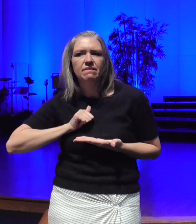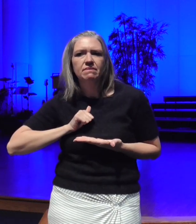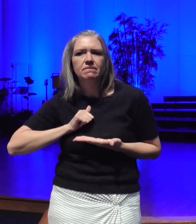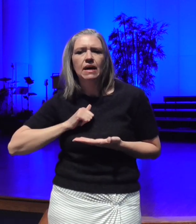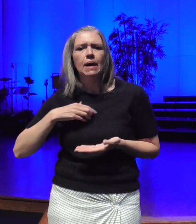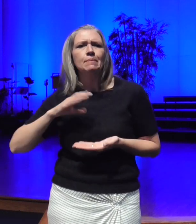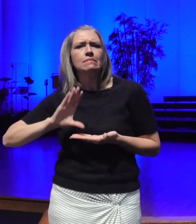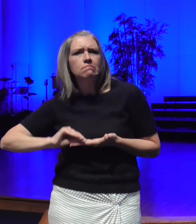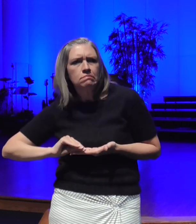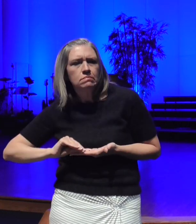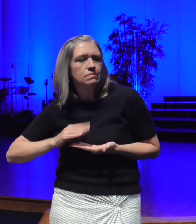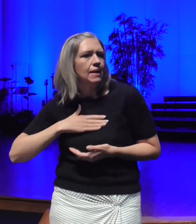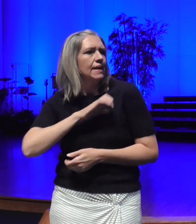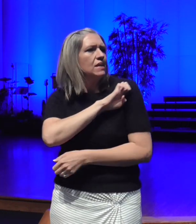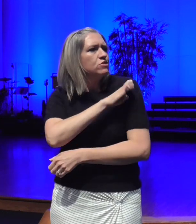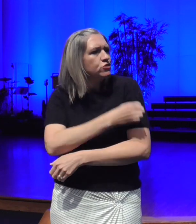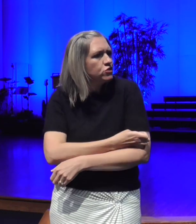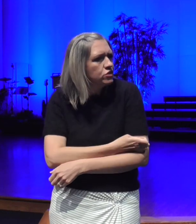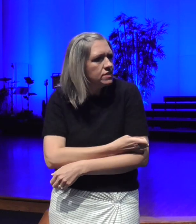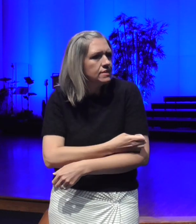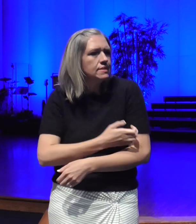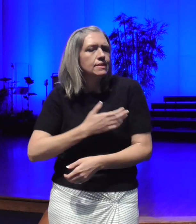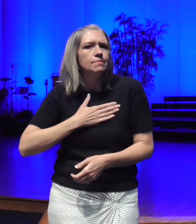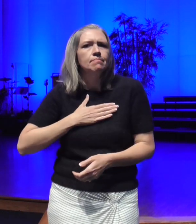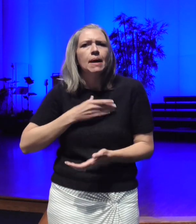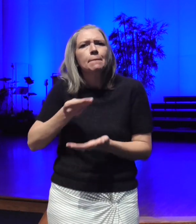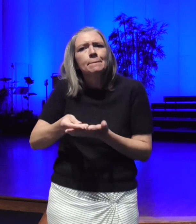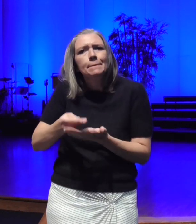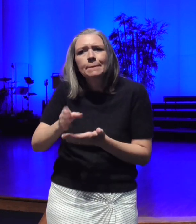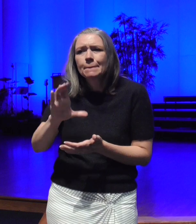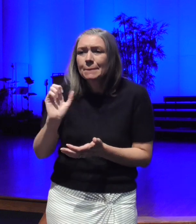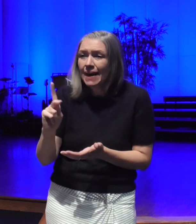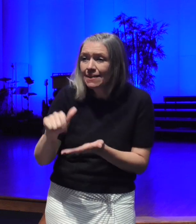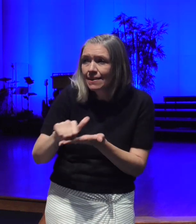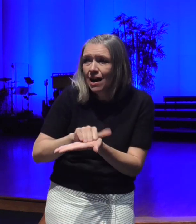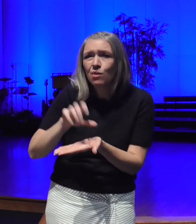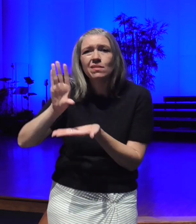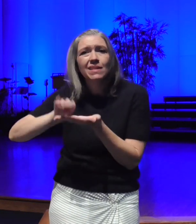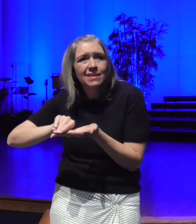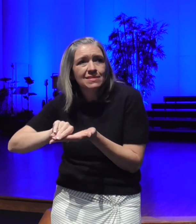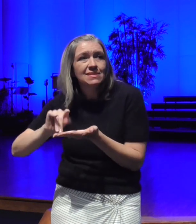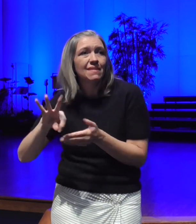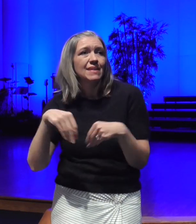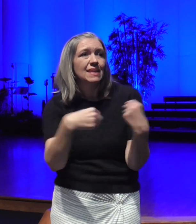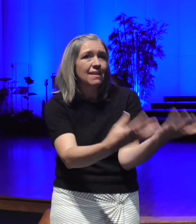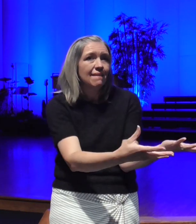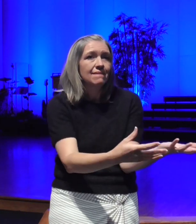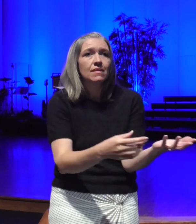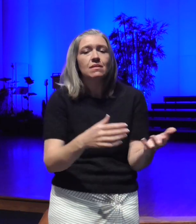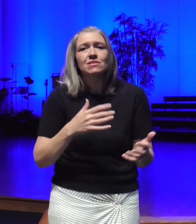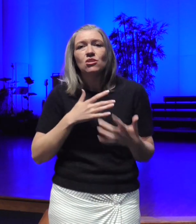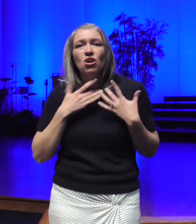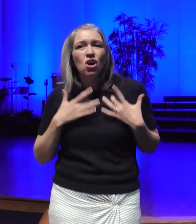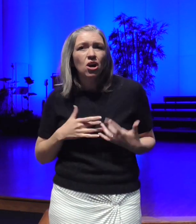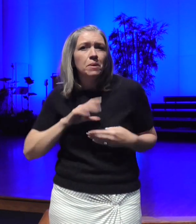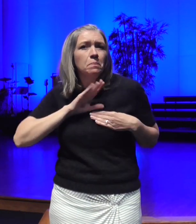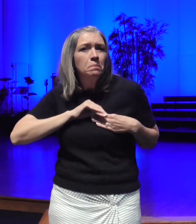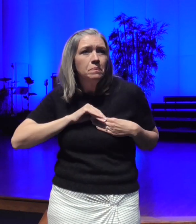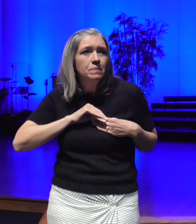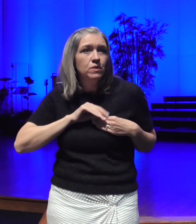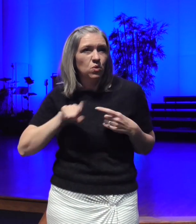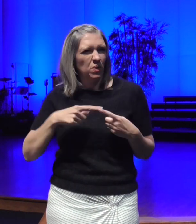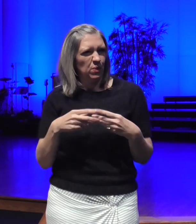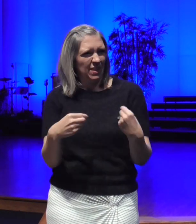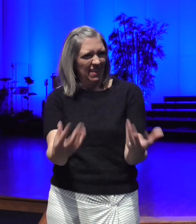We diminish our energy. We diminish our bank accounts. We diminish our heart in some way when we